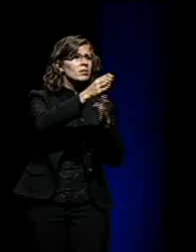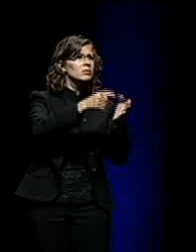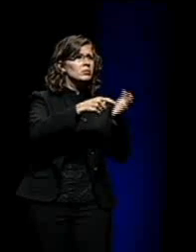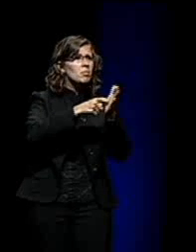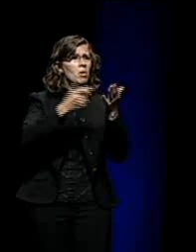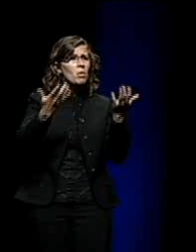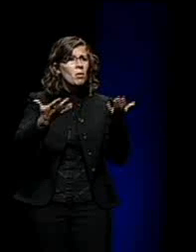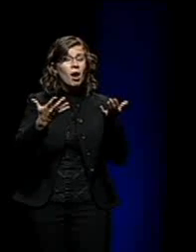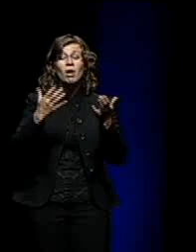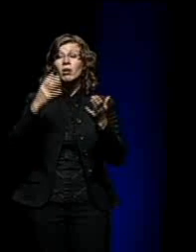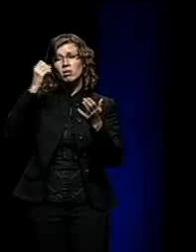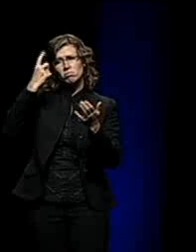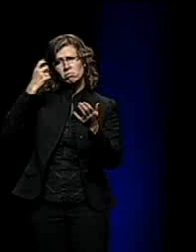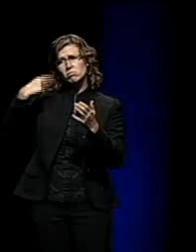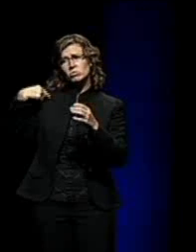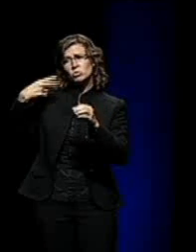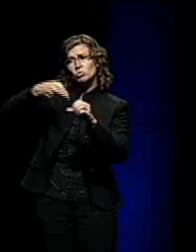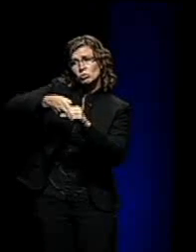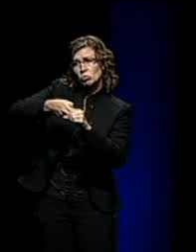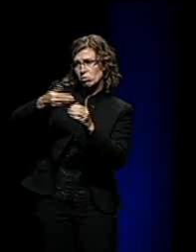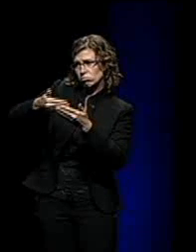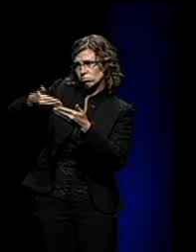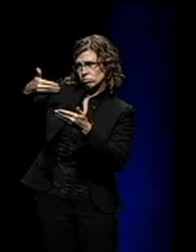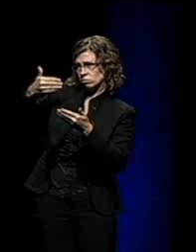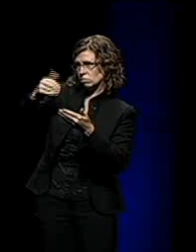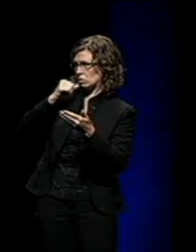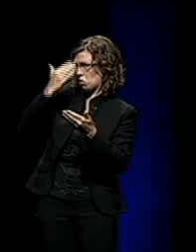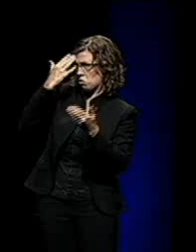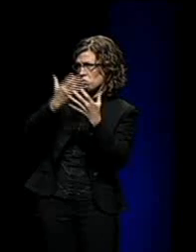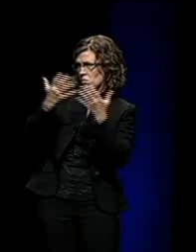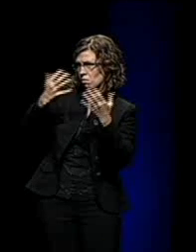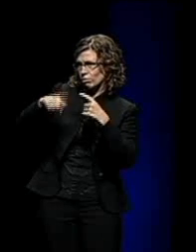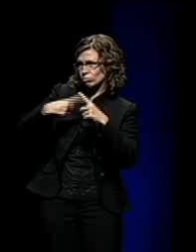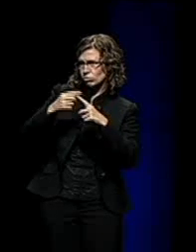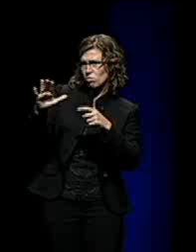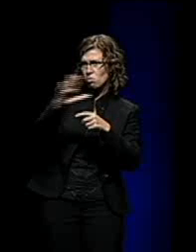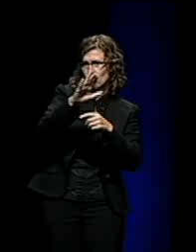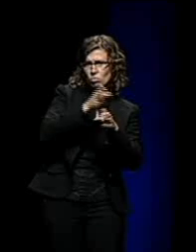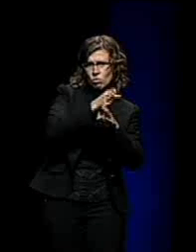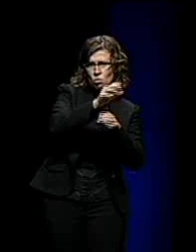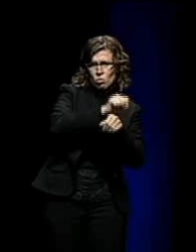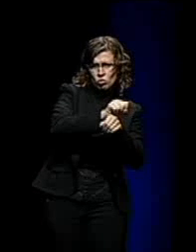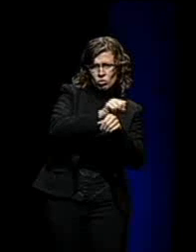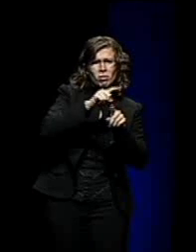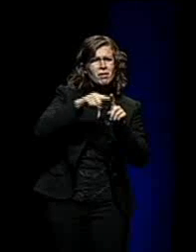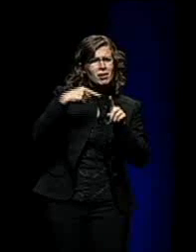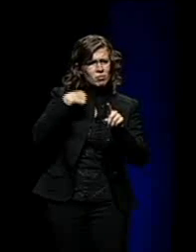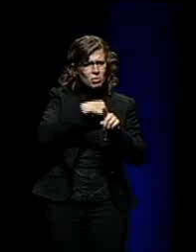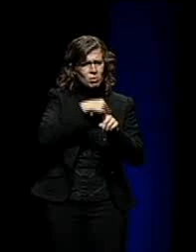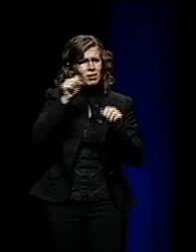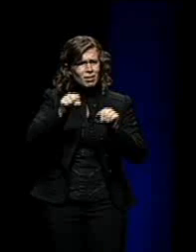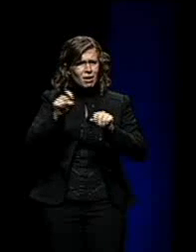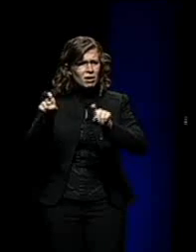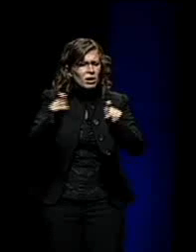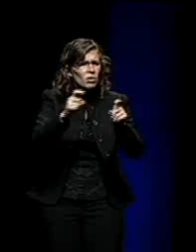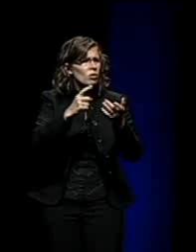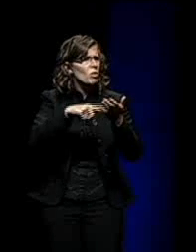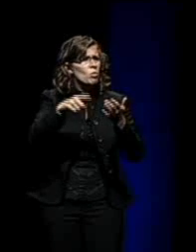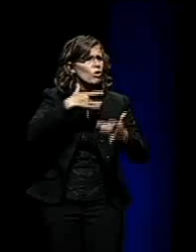the task force and saying, what are the driving forces? What are the real concerns? What are the considerations? We have nothing to